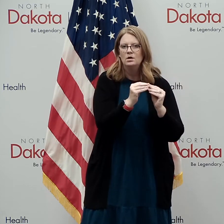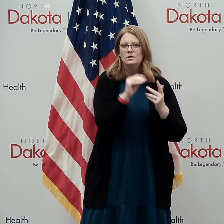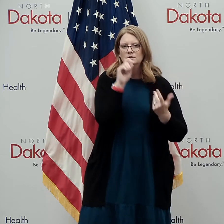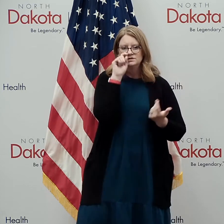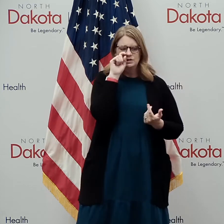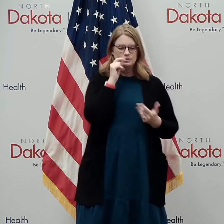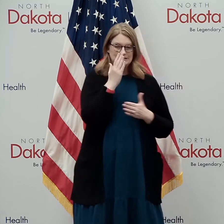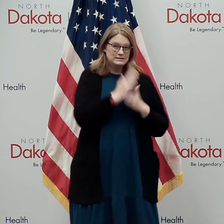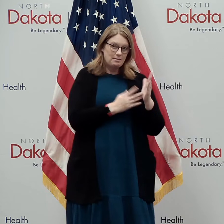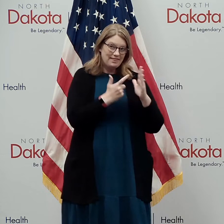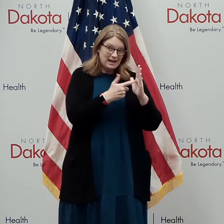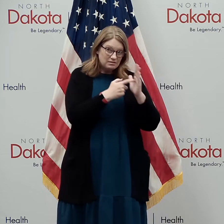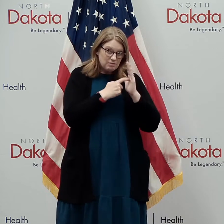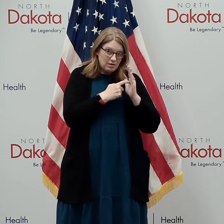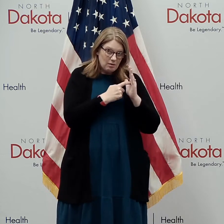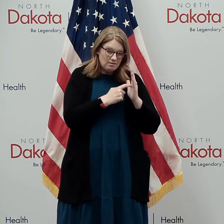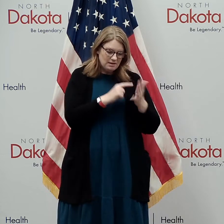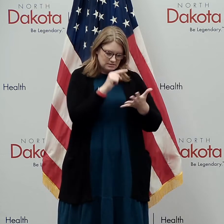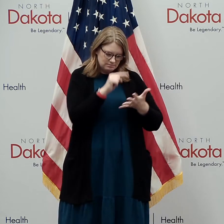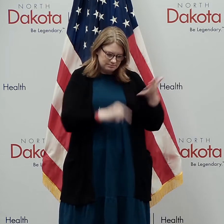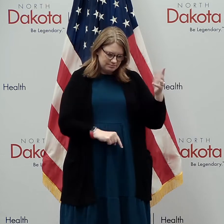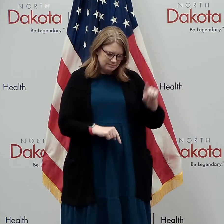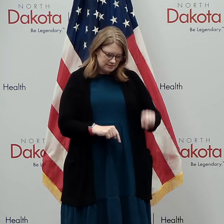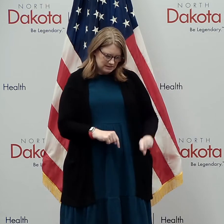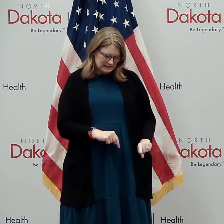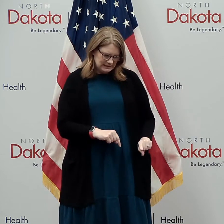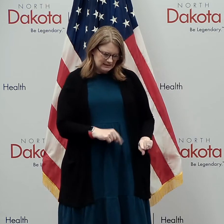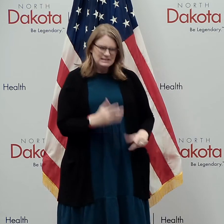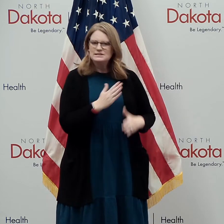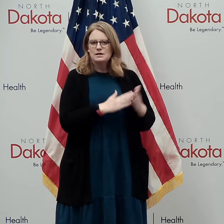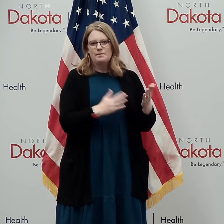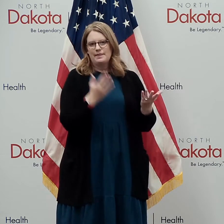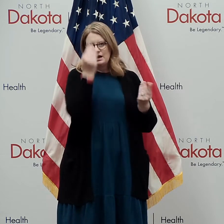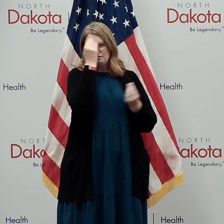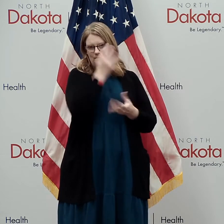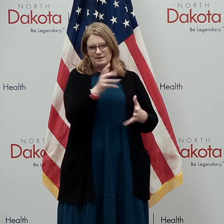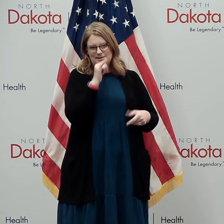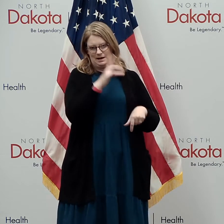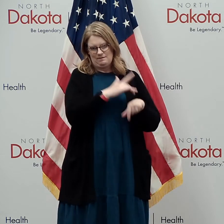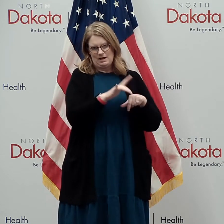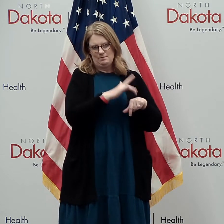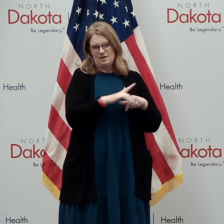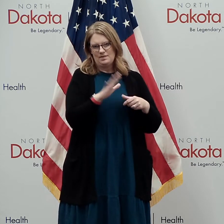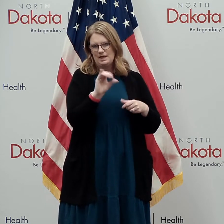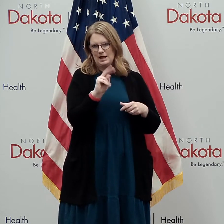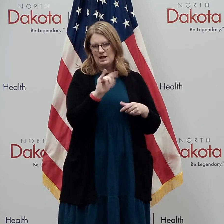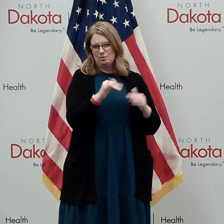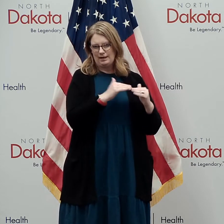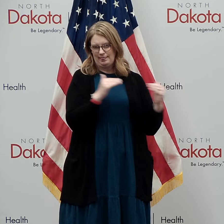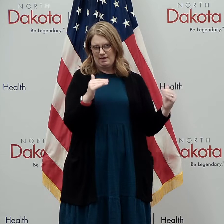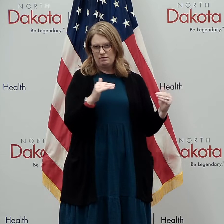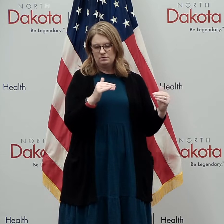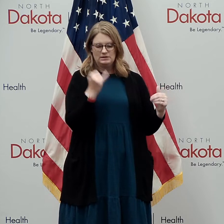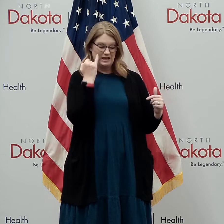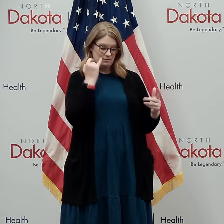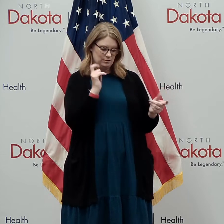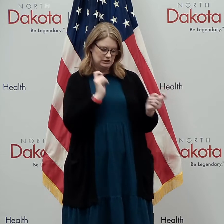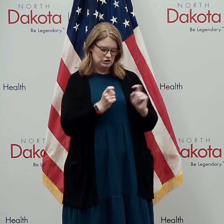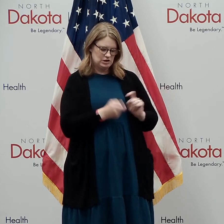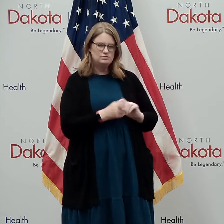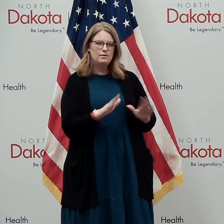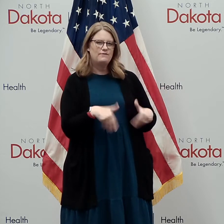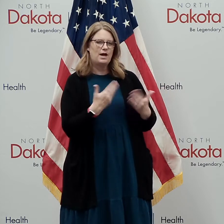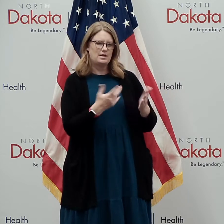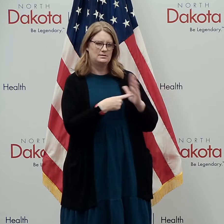gating criteria that's in there that is not, some of the data is not available at the county level. So if we do make changes, we'll provide